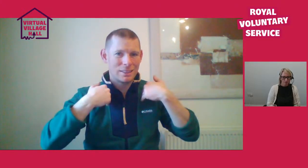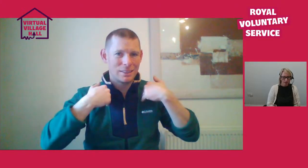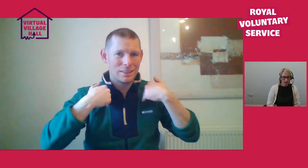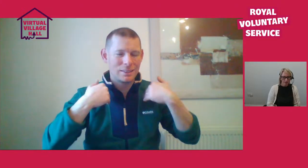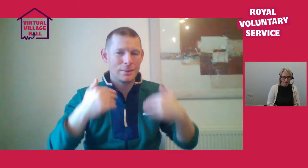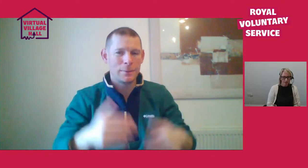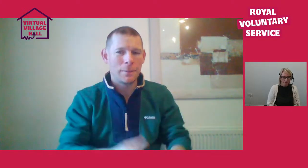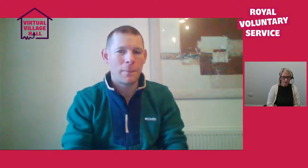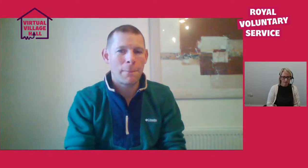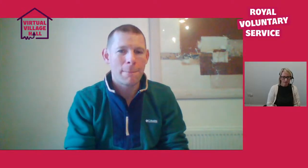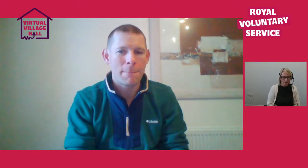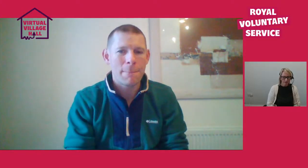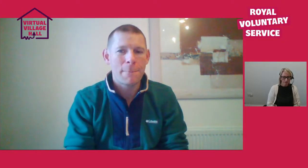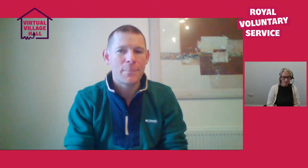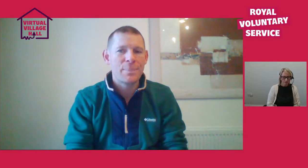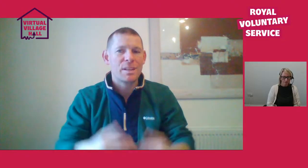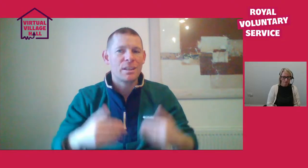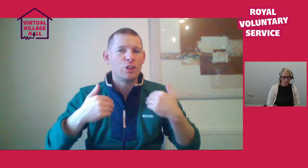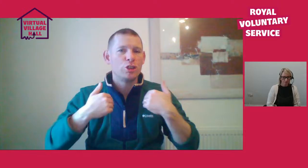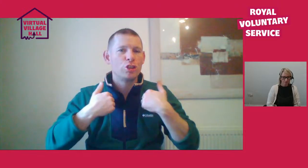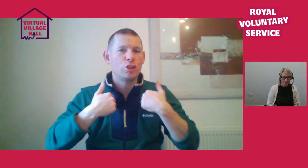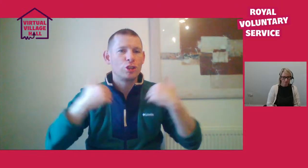and gymnastics.